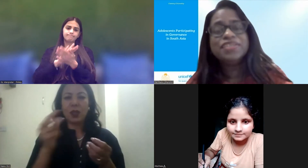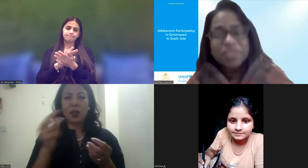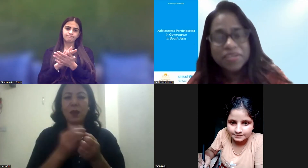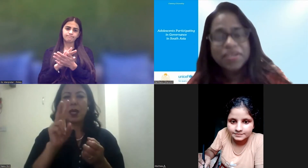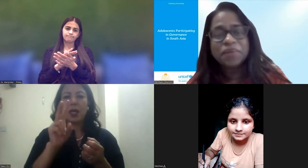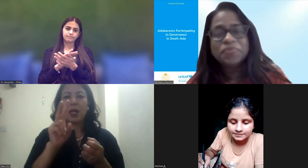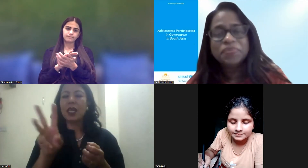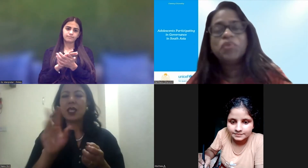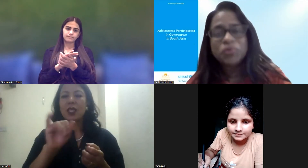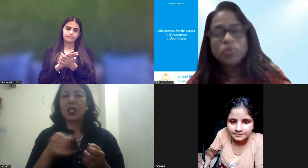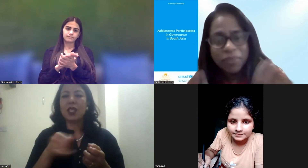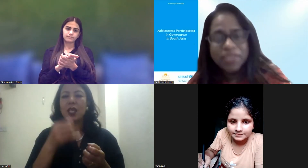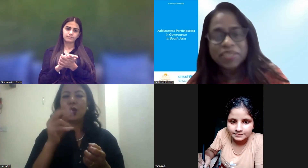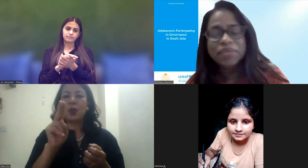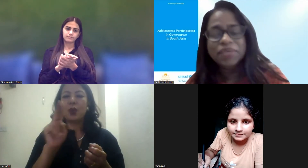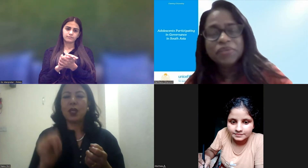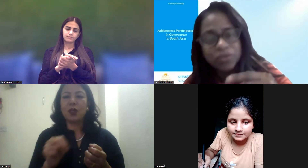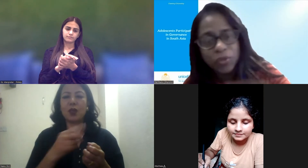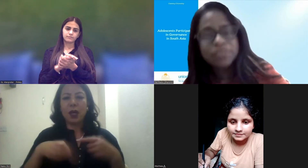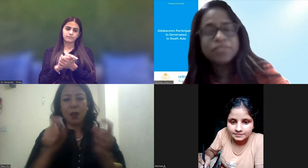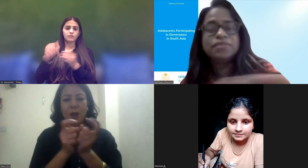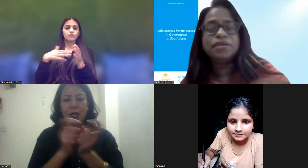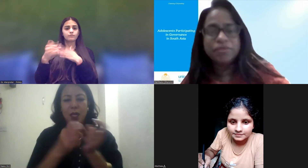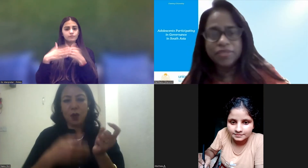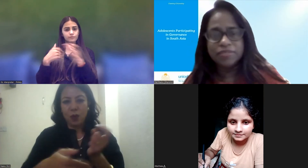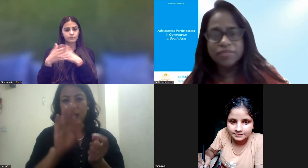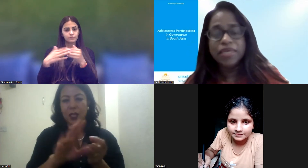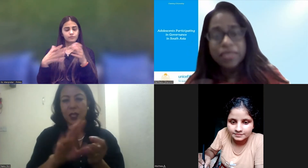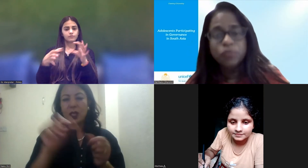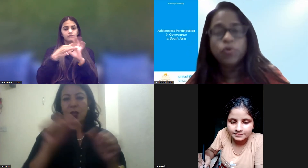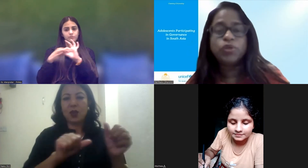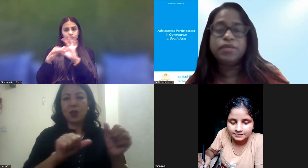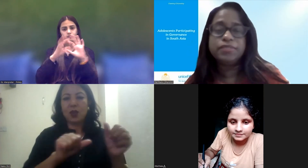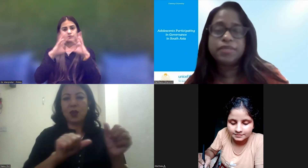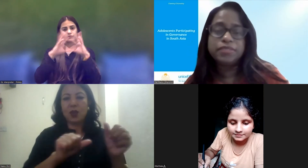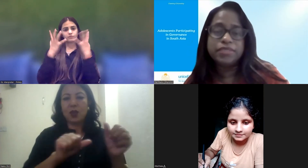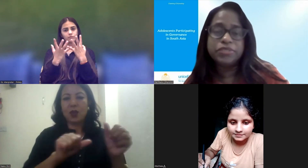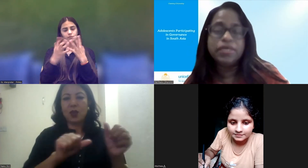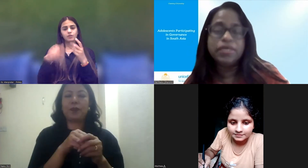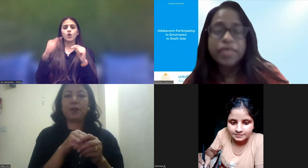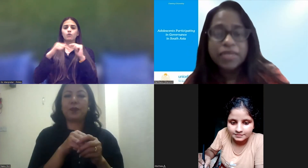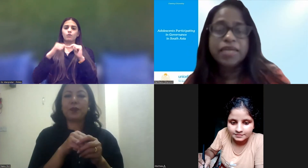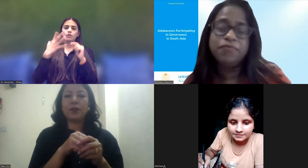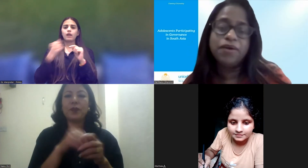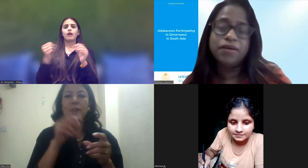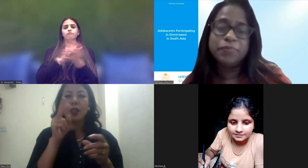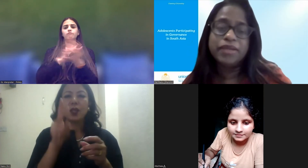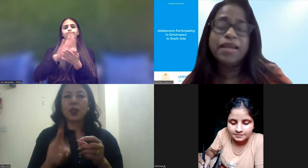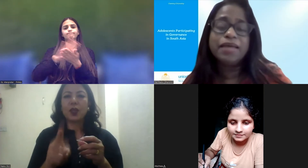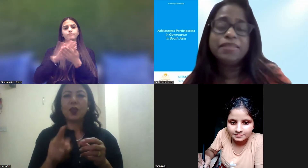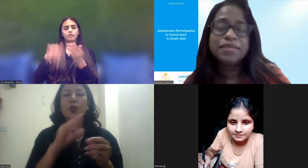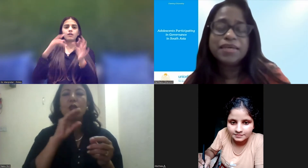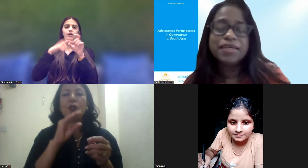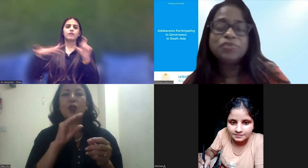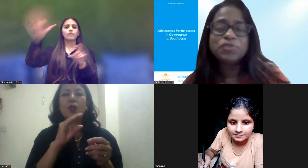common agenda they want to build across countries in water and sanitation, in environment. And